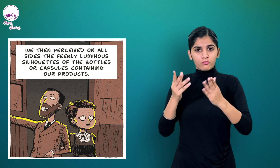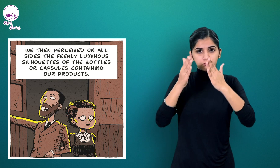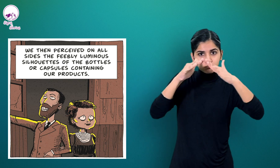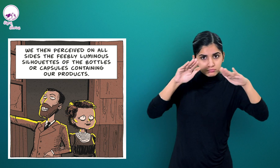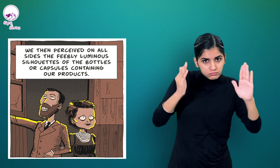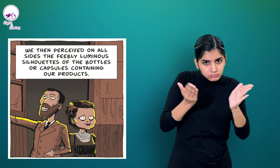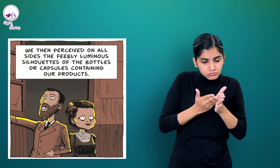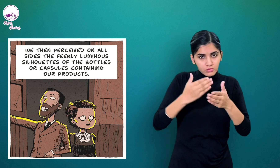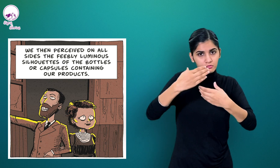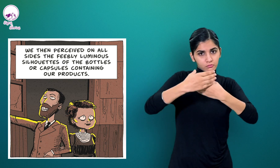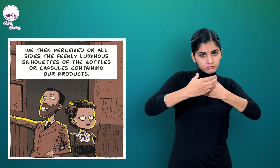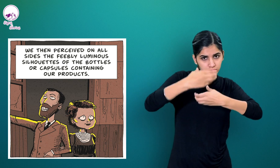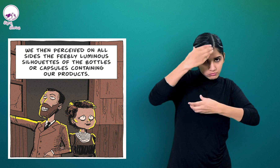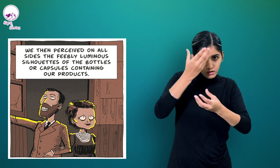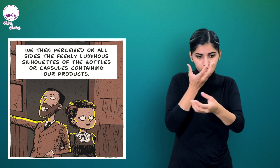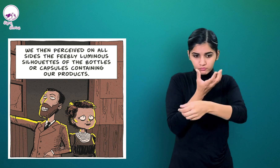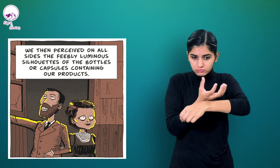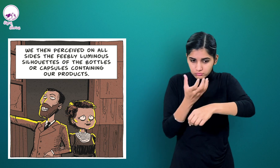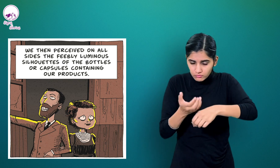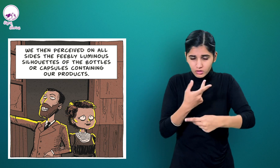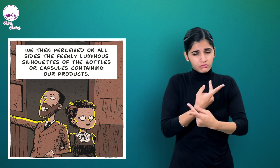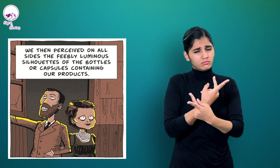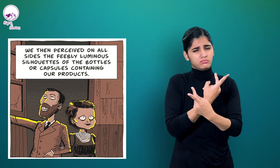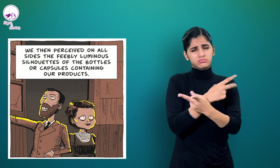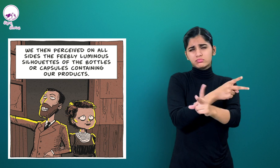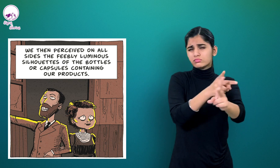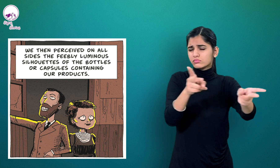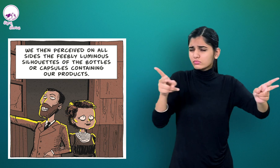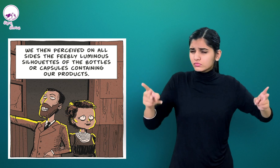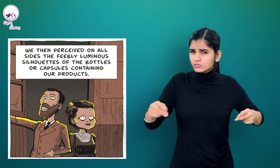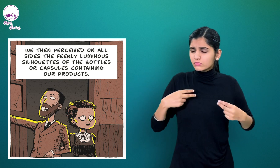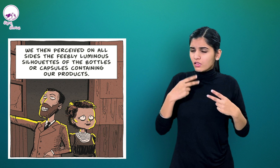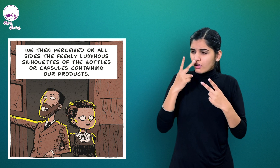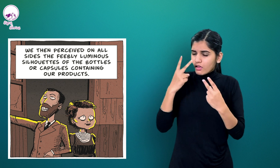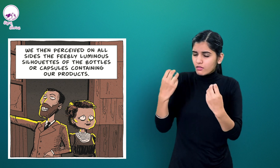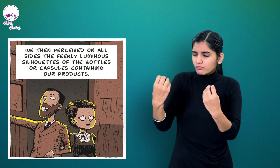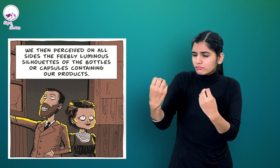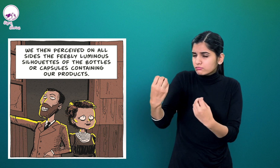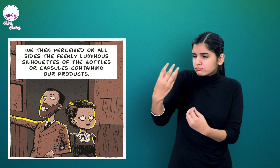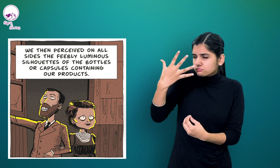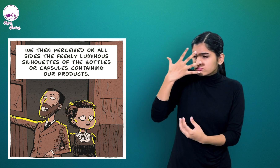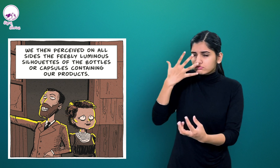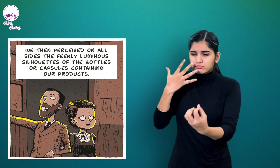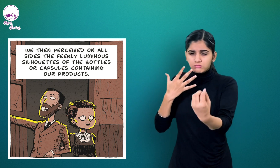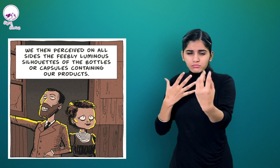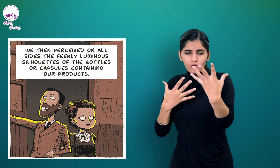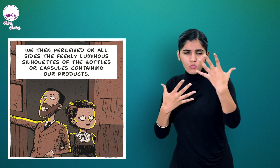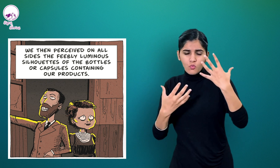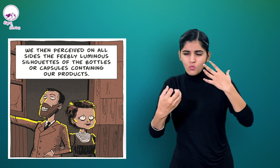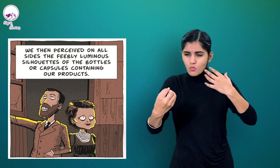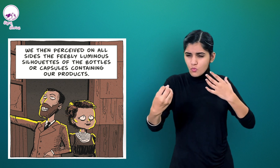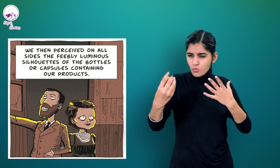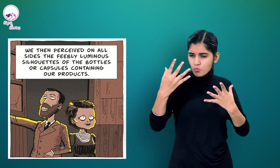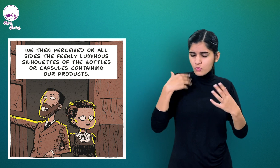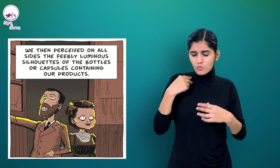We then perceived on all sides the feebly luminous silhouette of the bottles